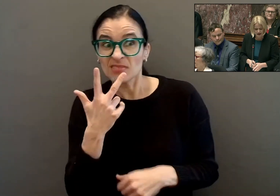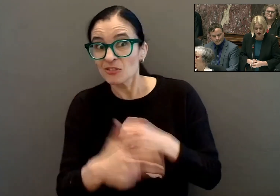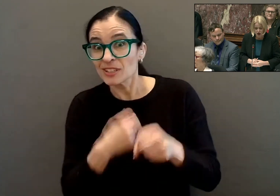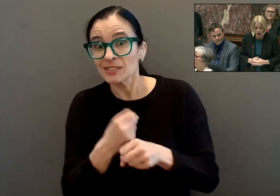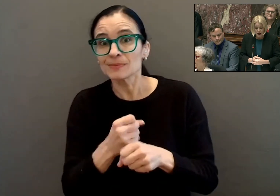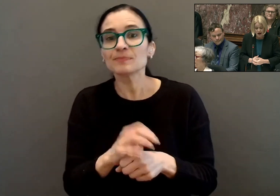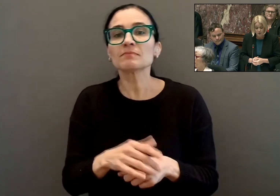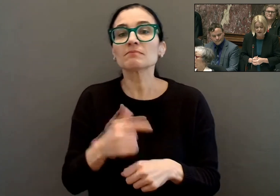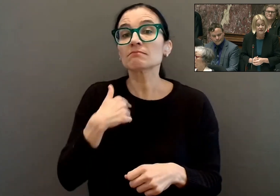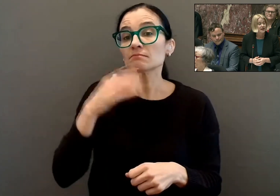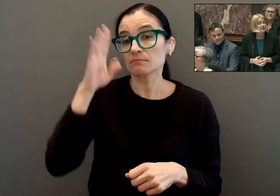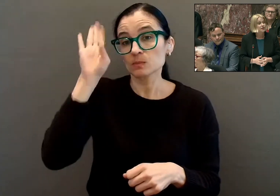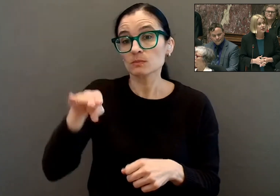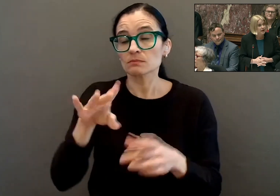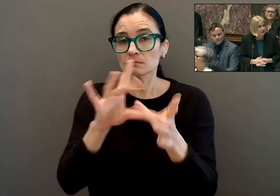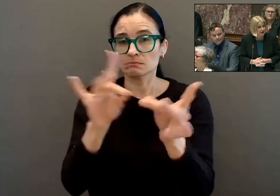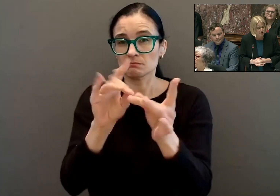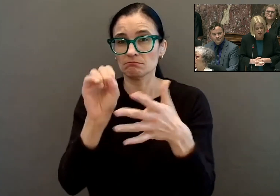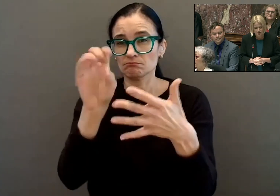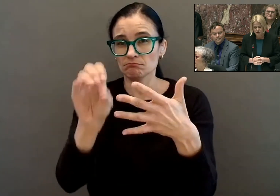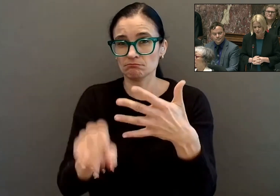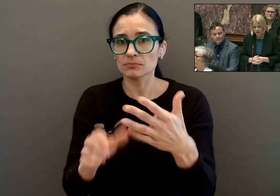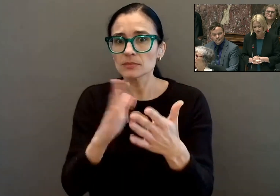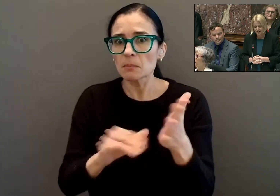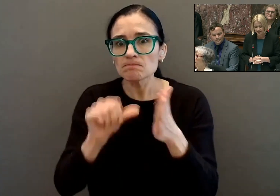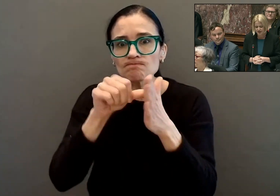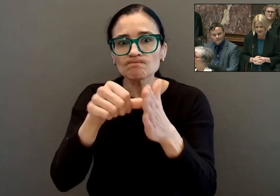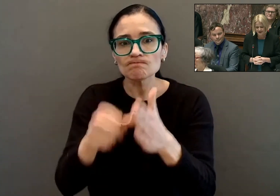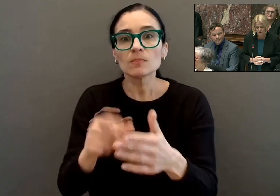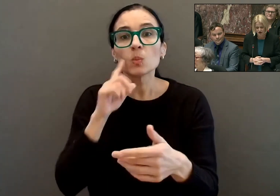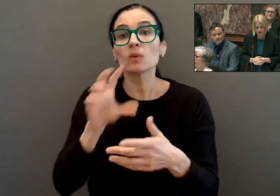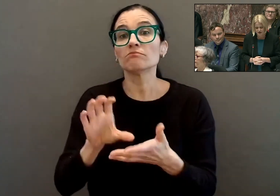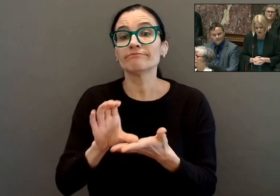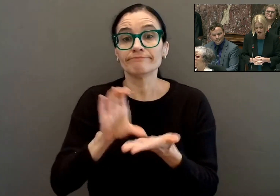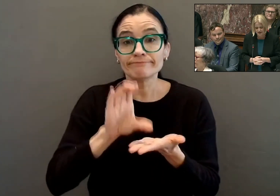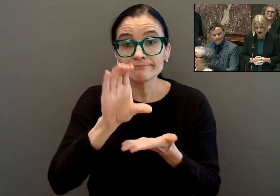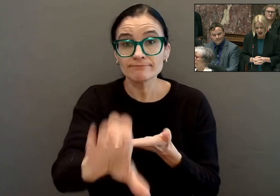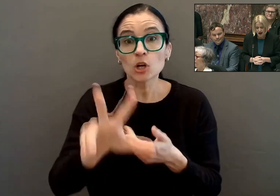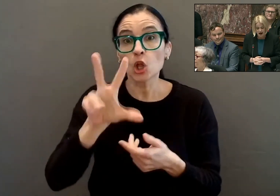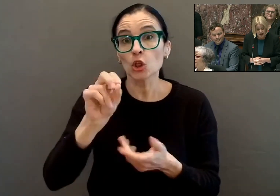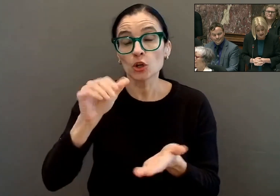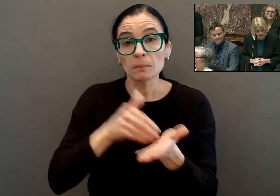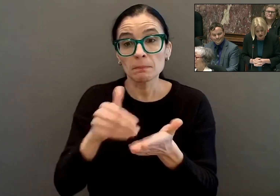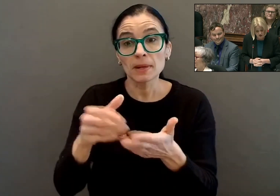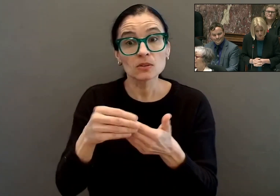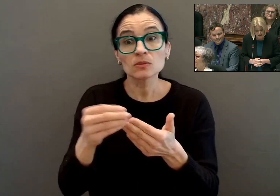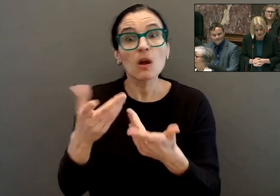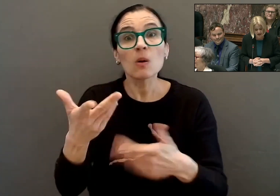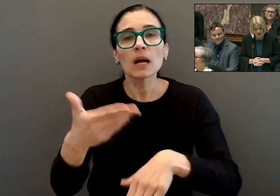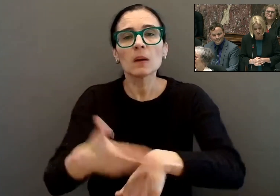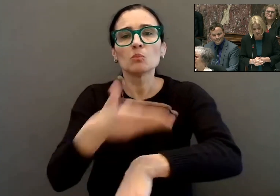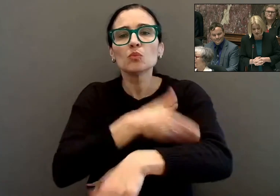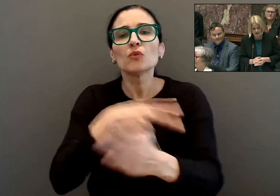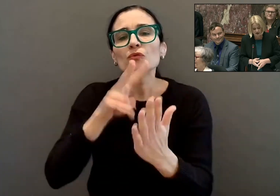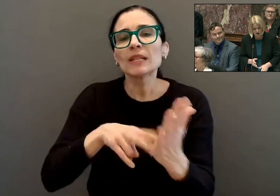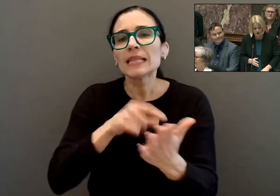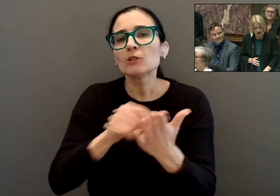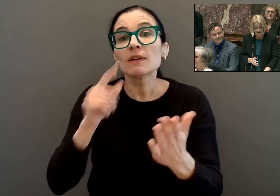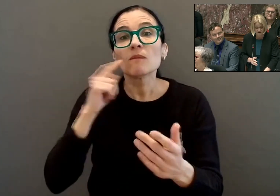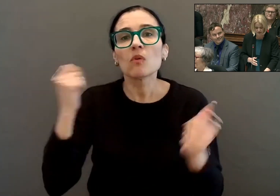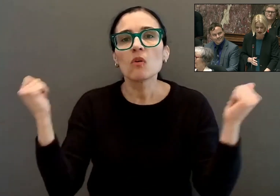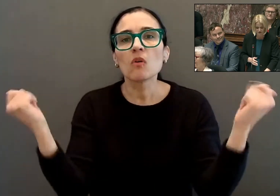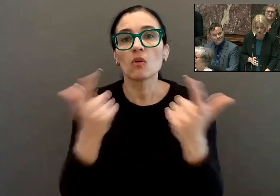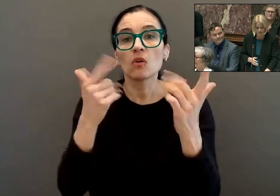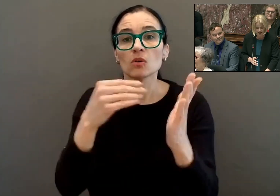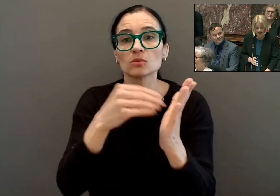Speaker. We've invested $30 million to improve literacy for all students. an additional $20 million to boost the Student